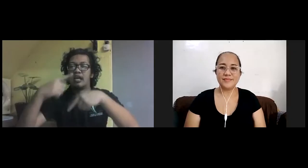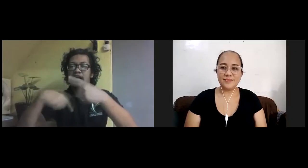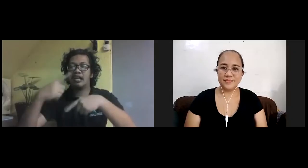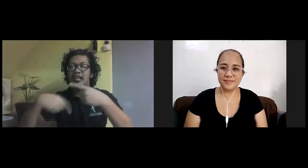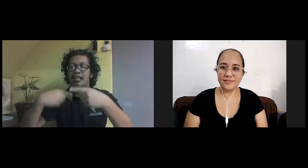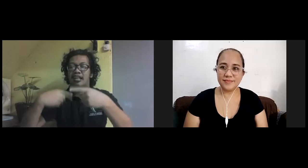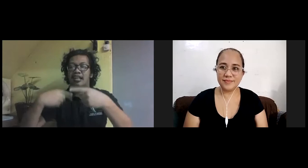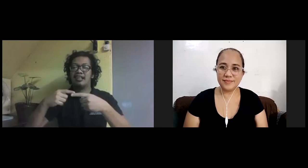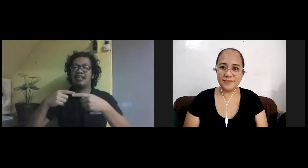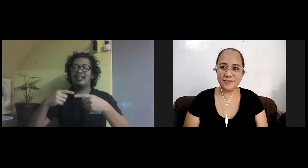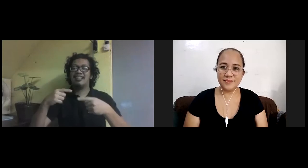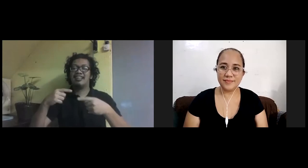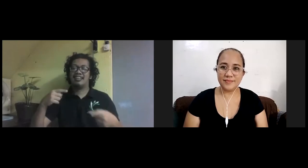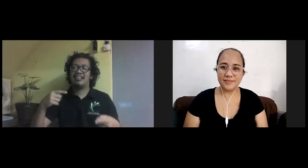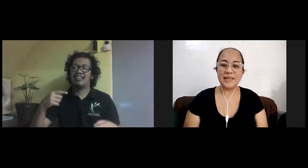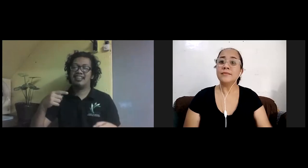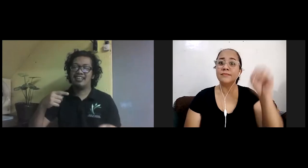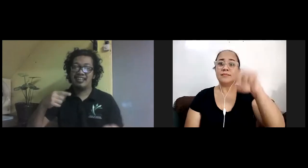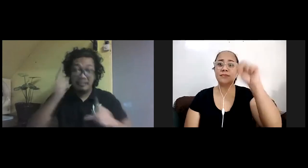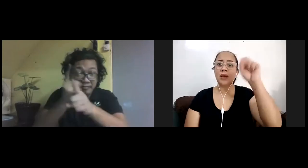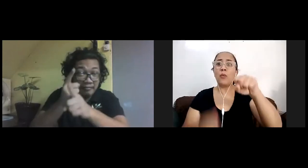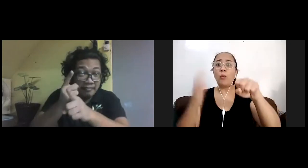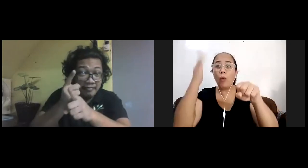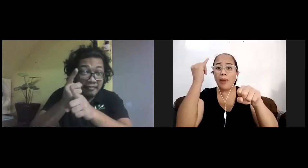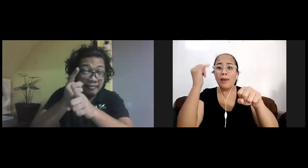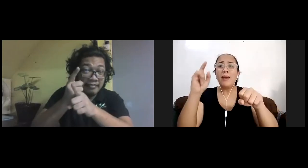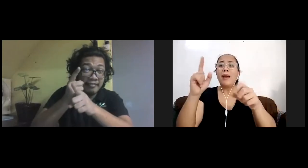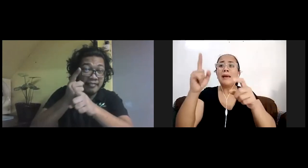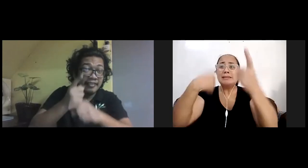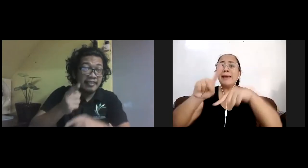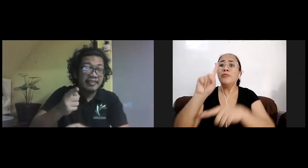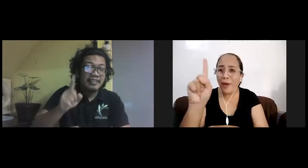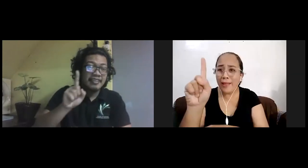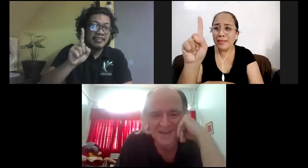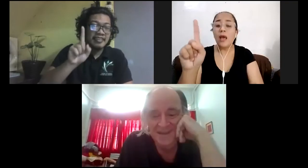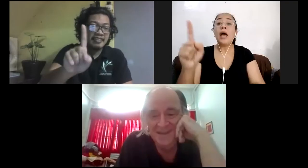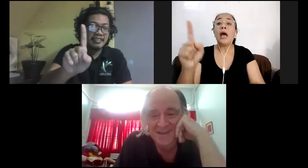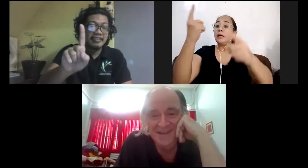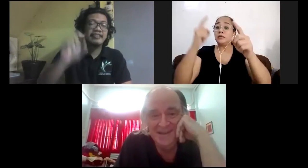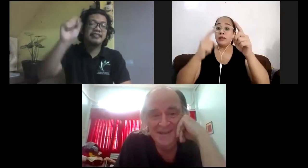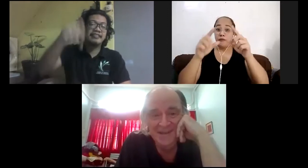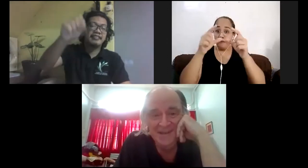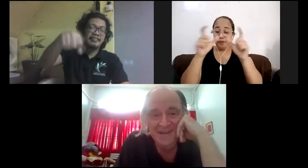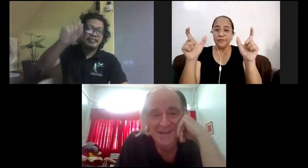beautiful. Yeah, because it's only one sign. A phrase must be two signs.